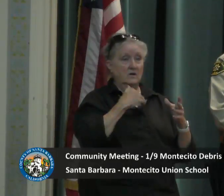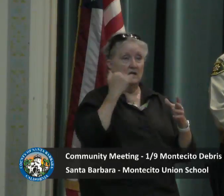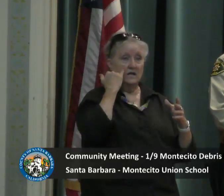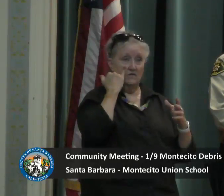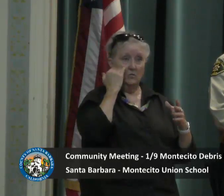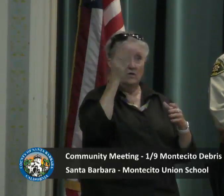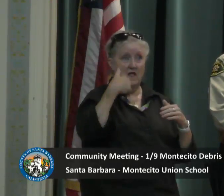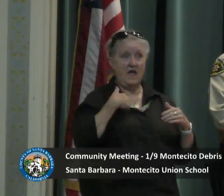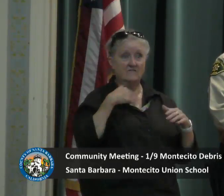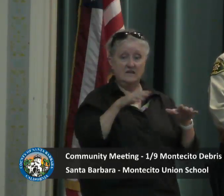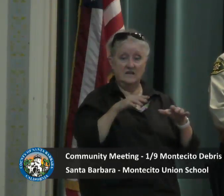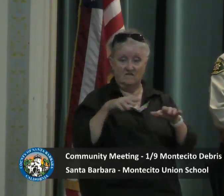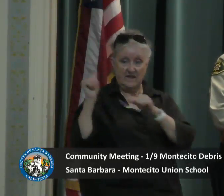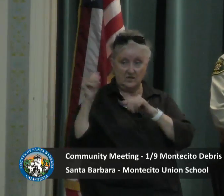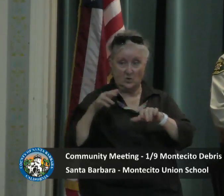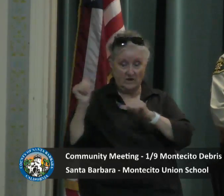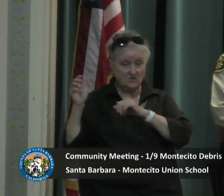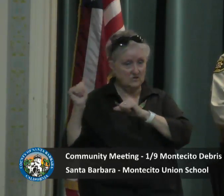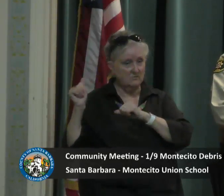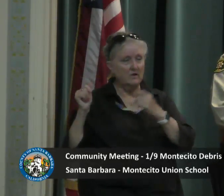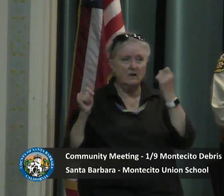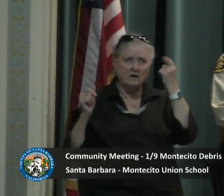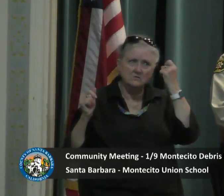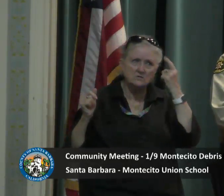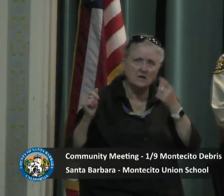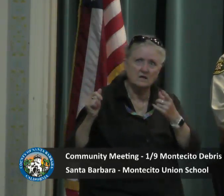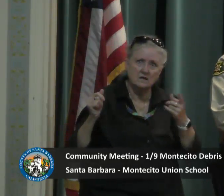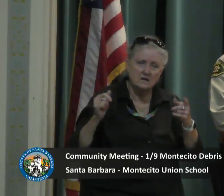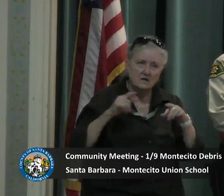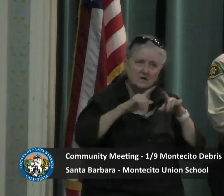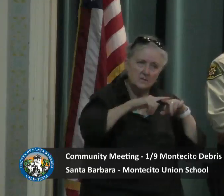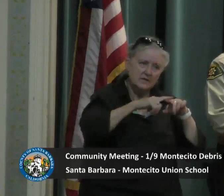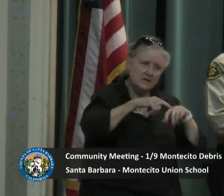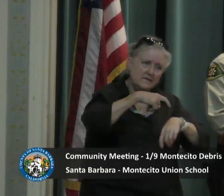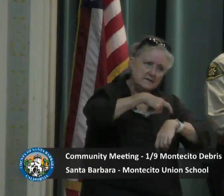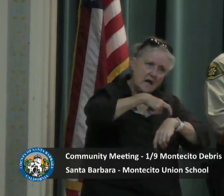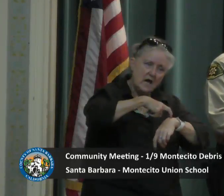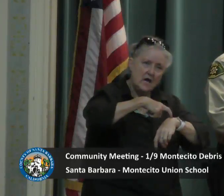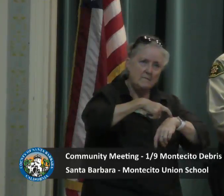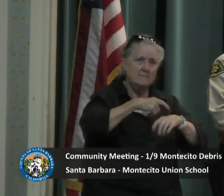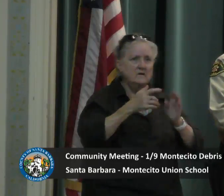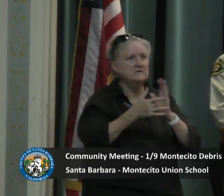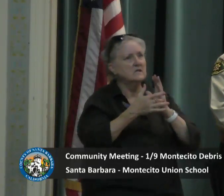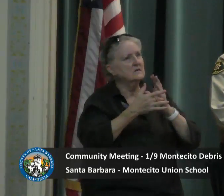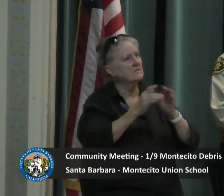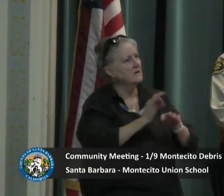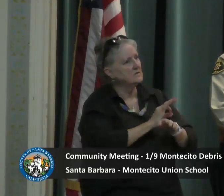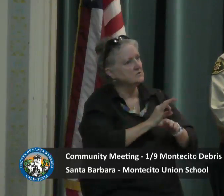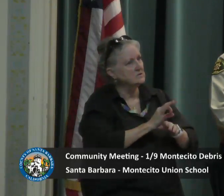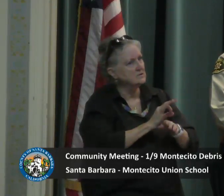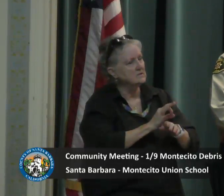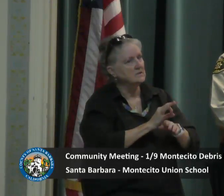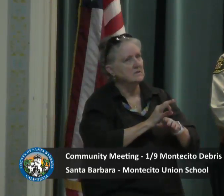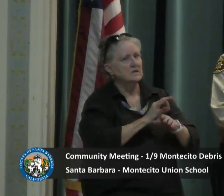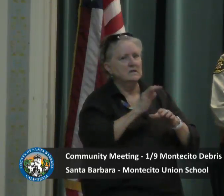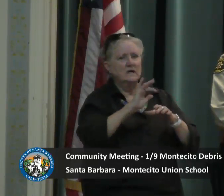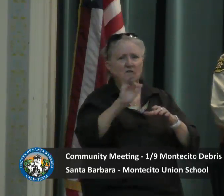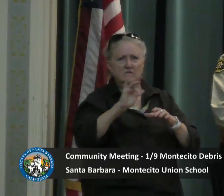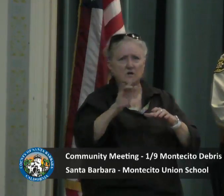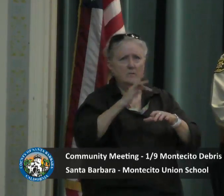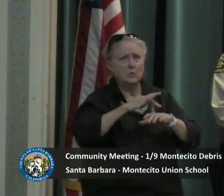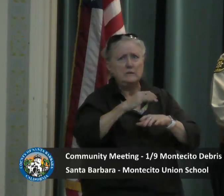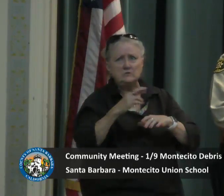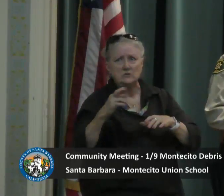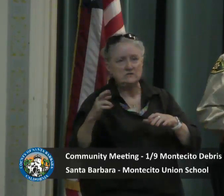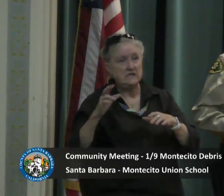but understand that depending on the timing, functionality of technology, the available